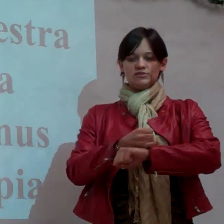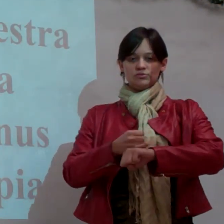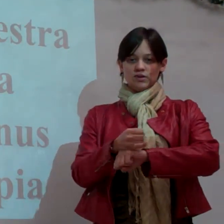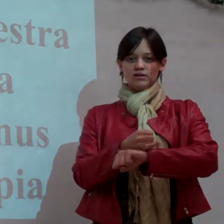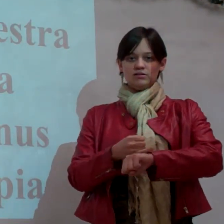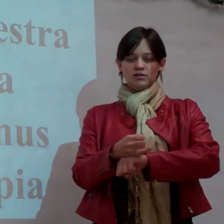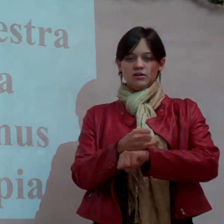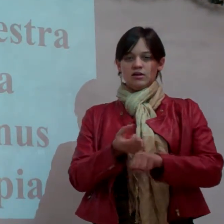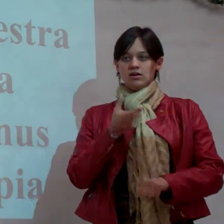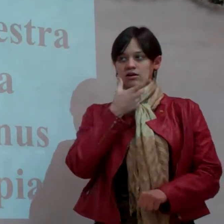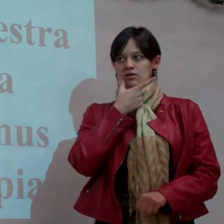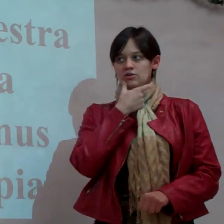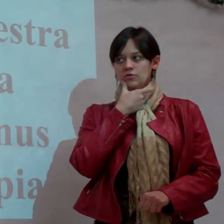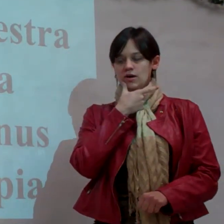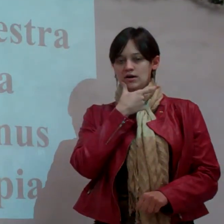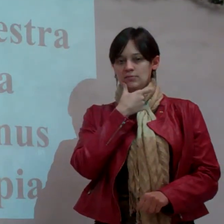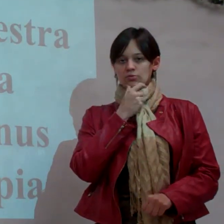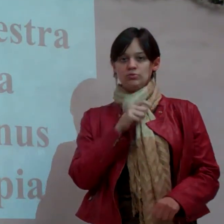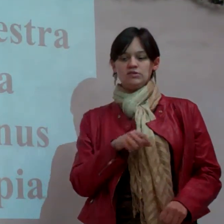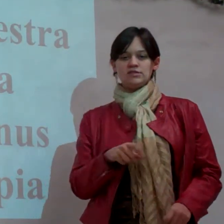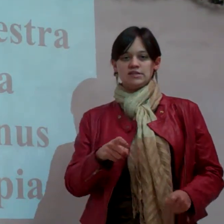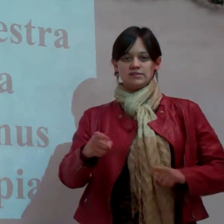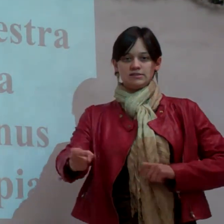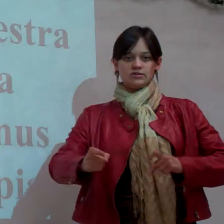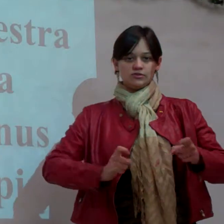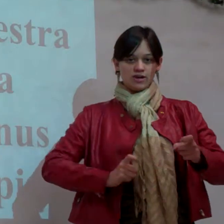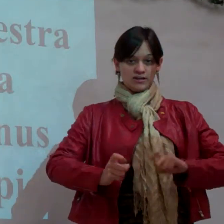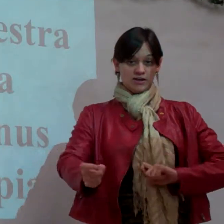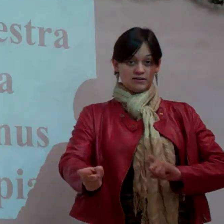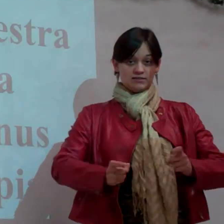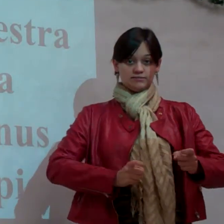insula quam Ulysses regnat.